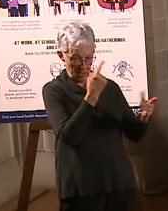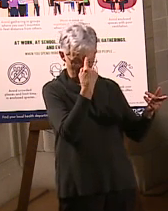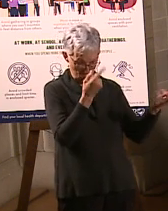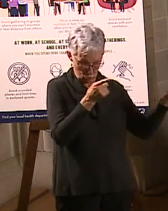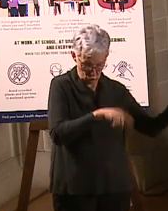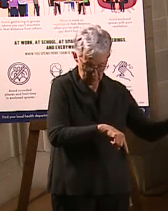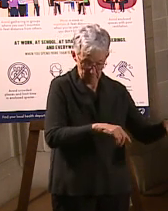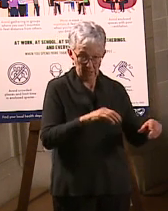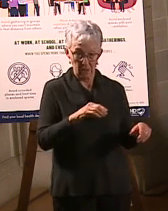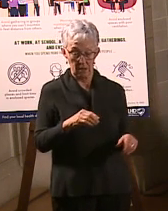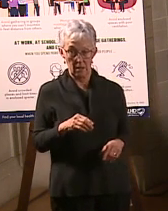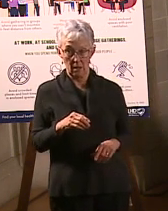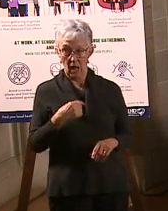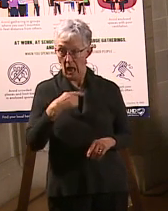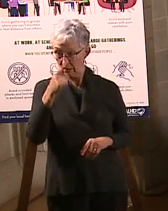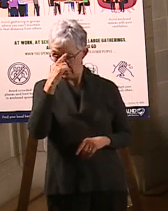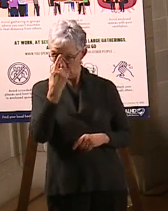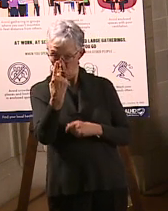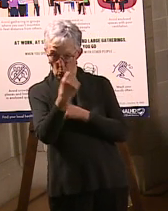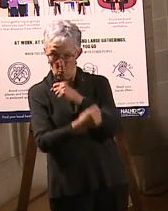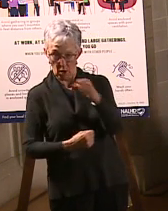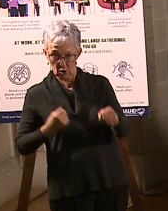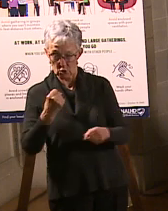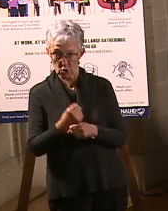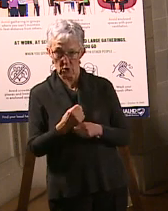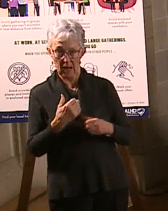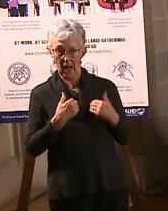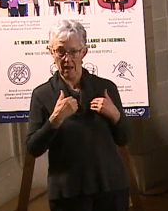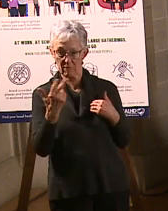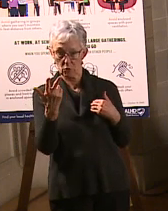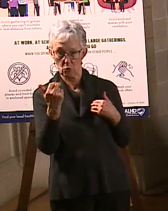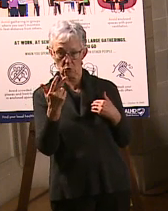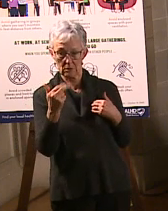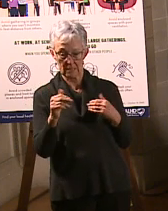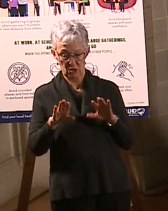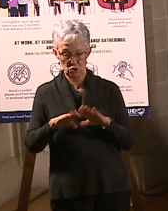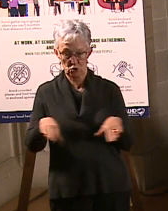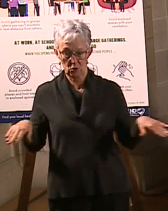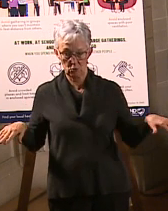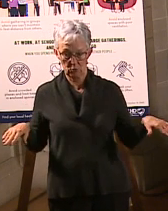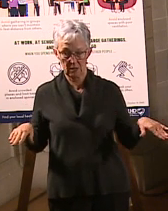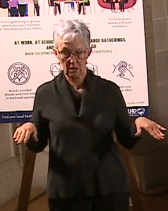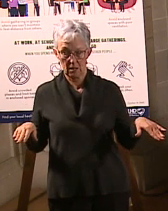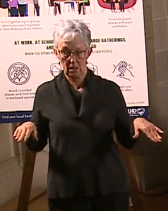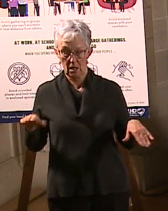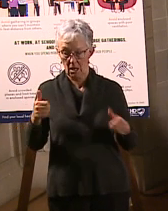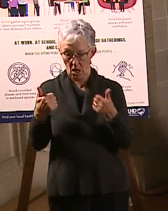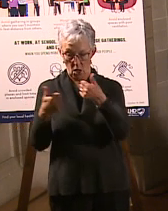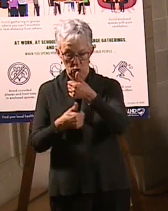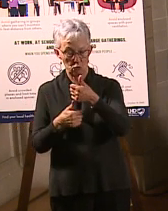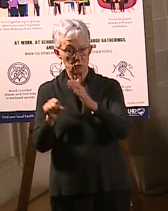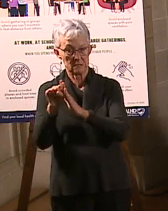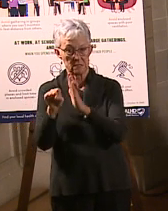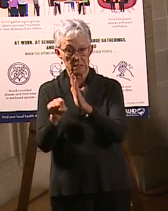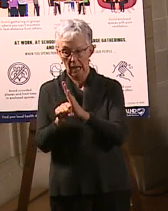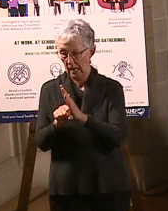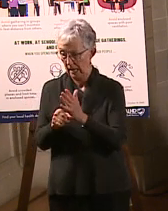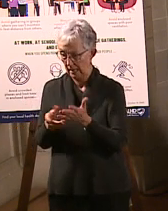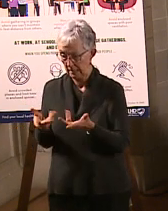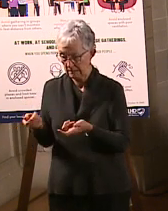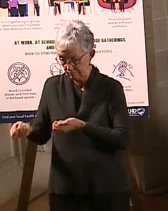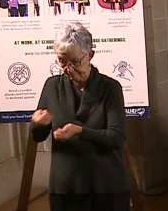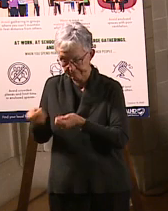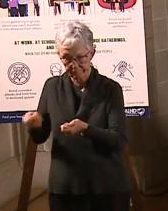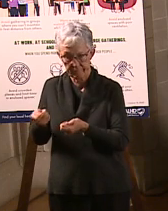year we had 13 children in the state's care die. So remember, the reason this was moved